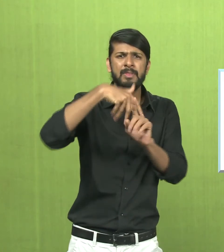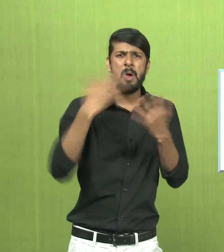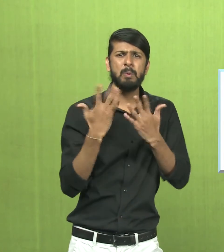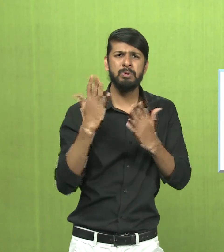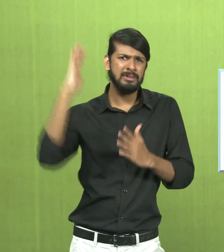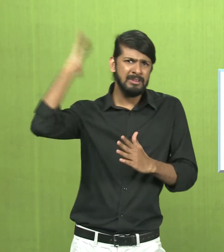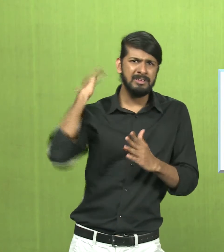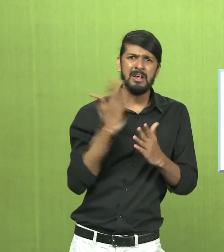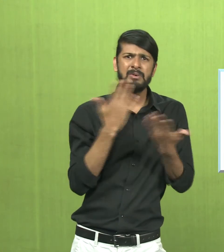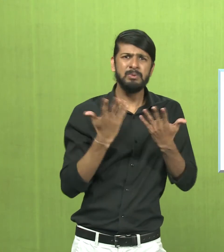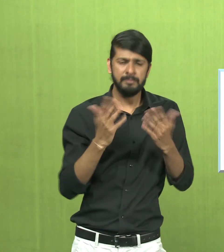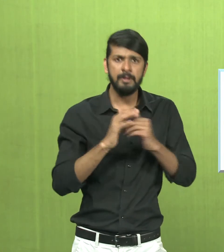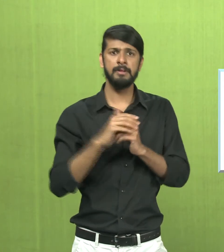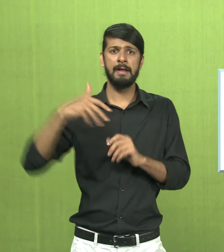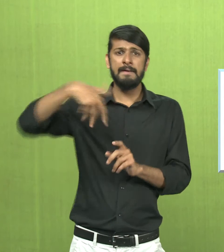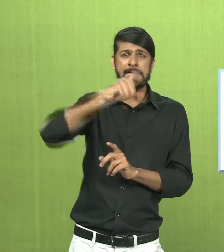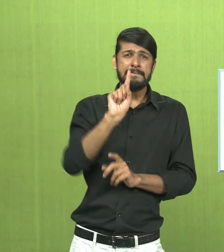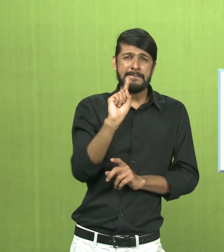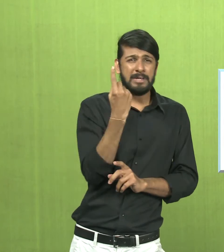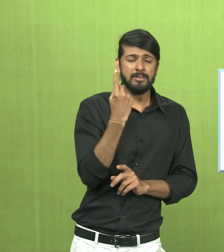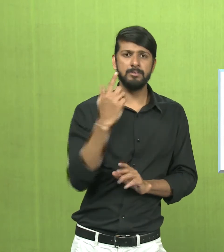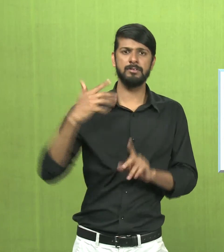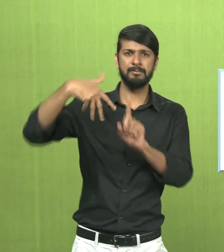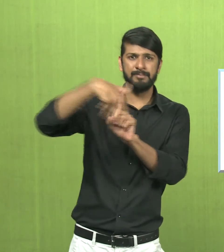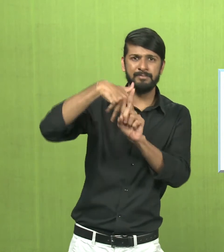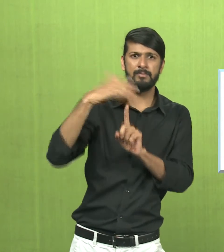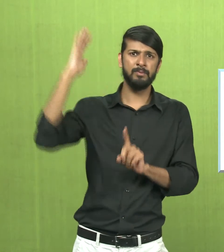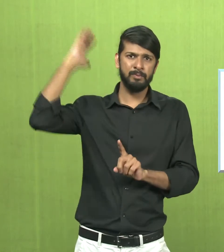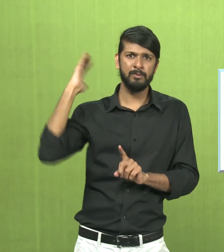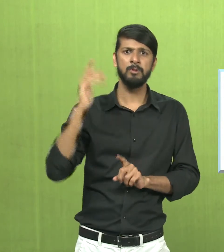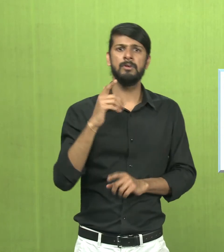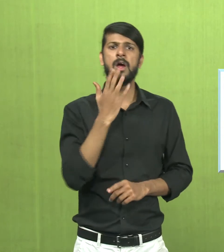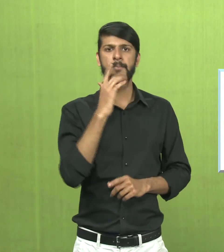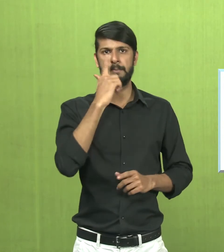Now, the process of this painting is that first the background color was laid.